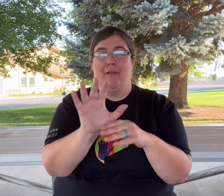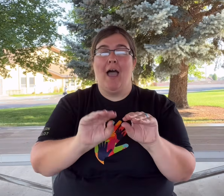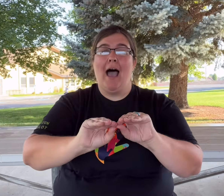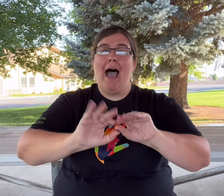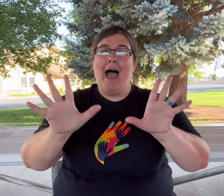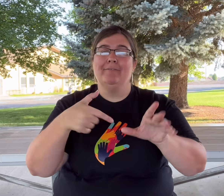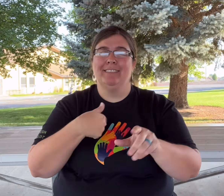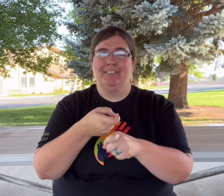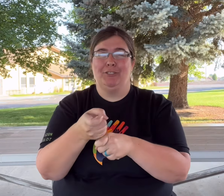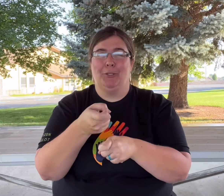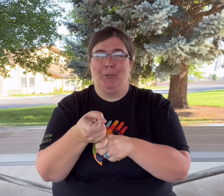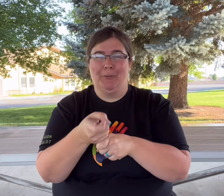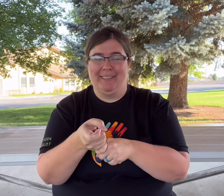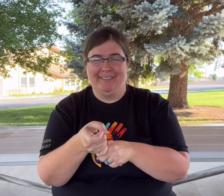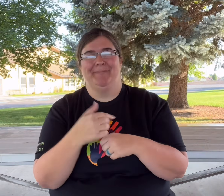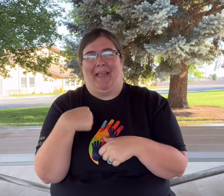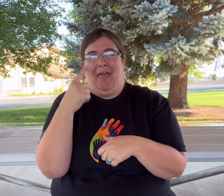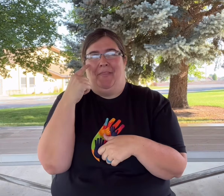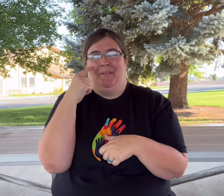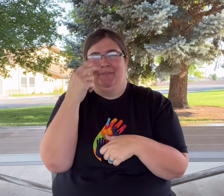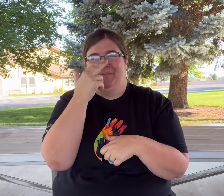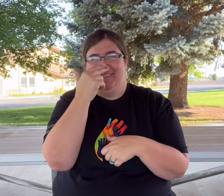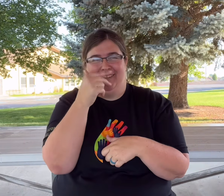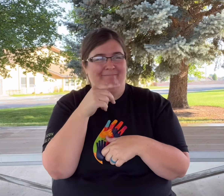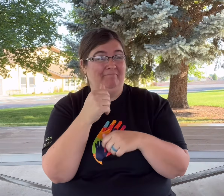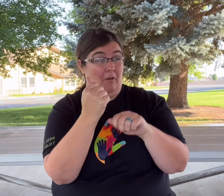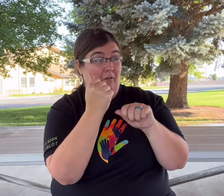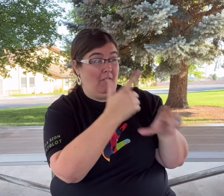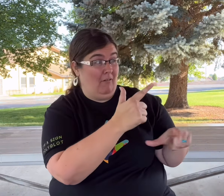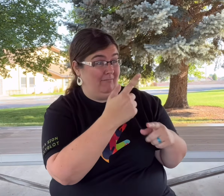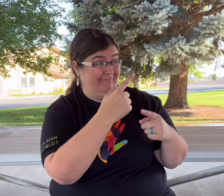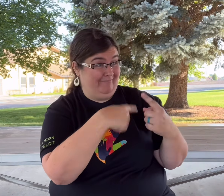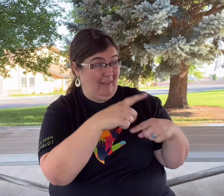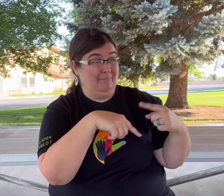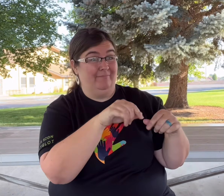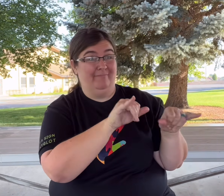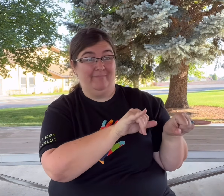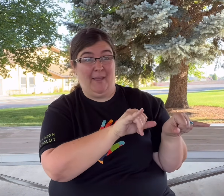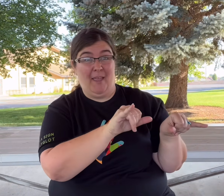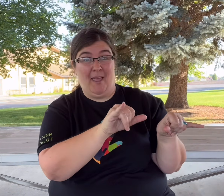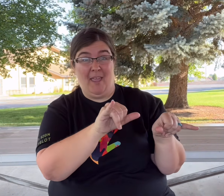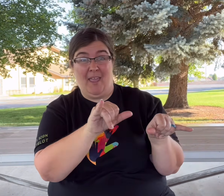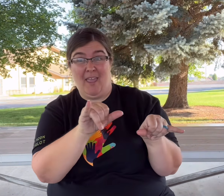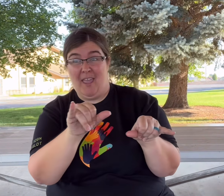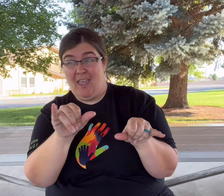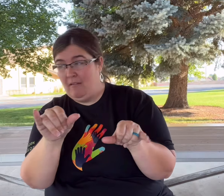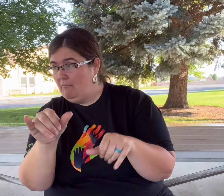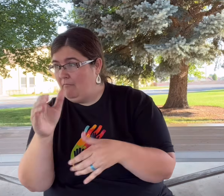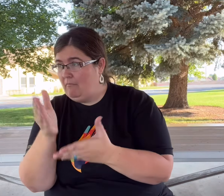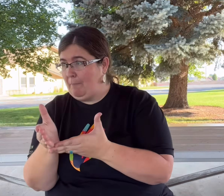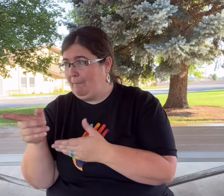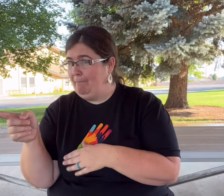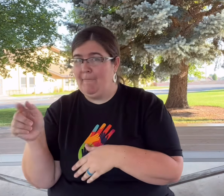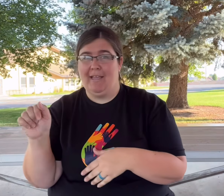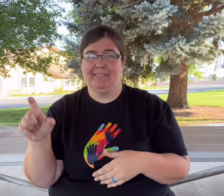So that video obviously was a joke. I just think it's funny that all the world's signs are so similar until you get to